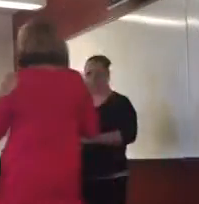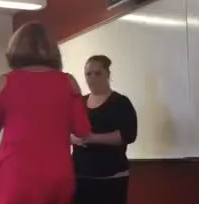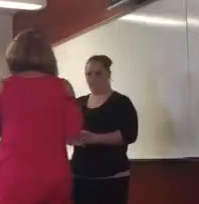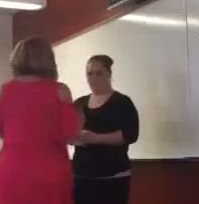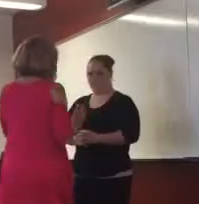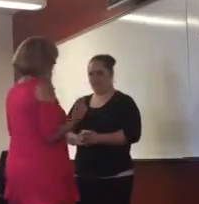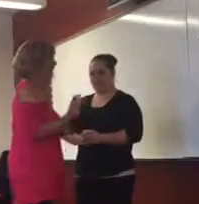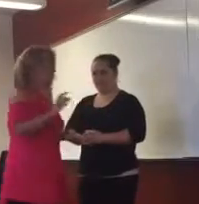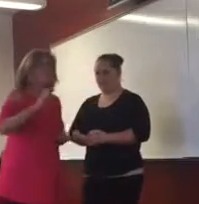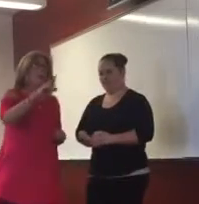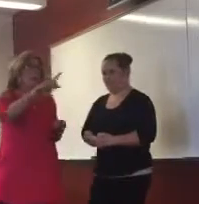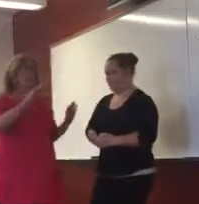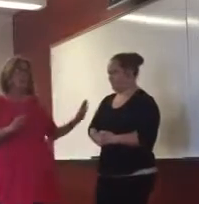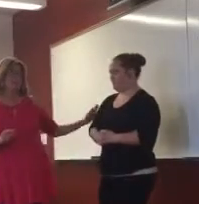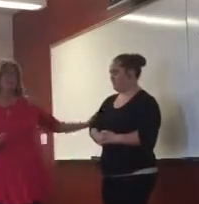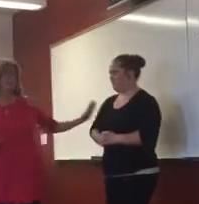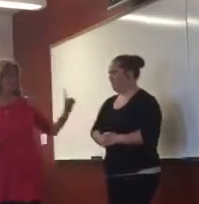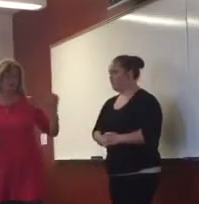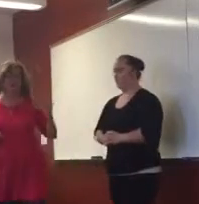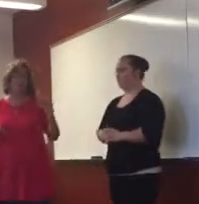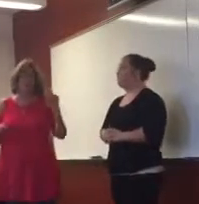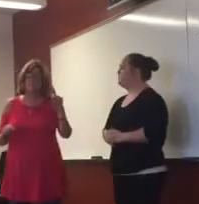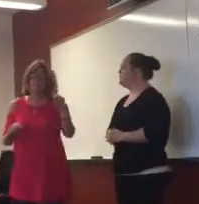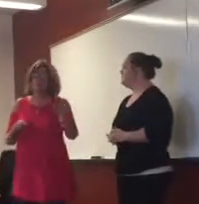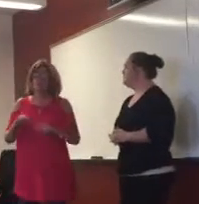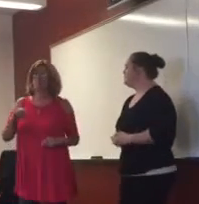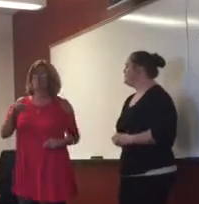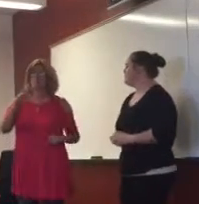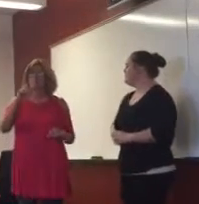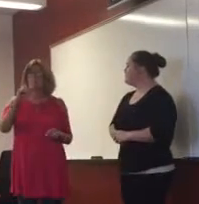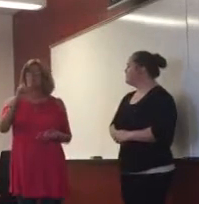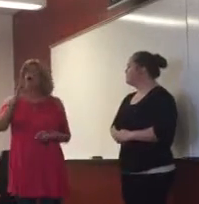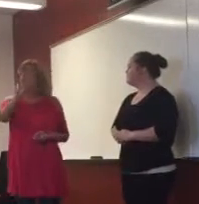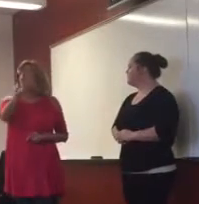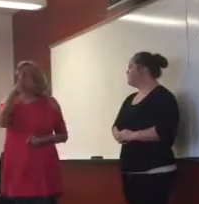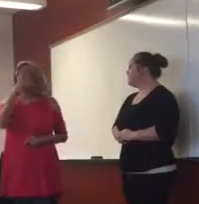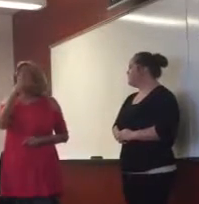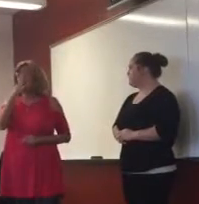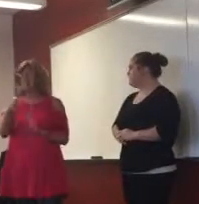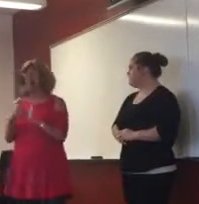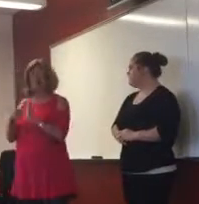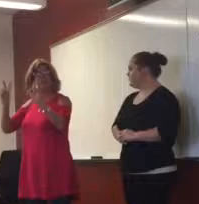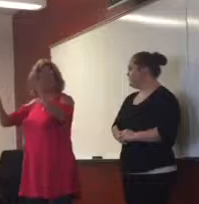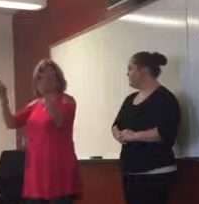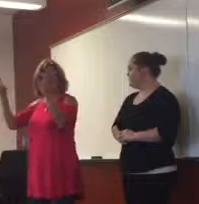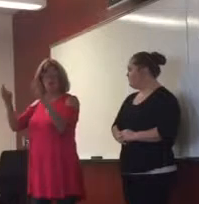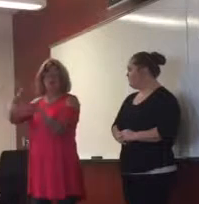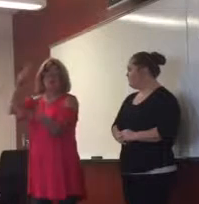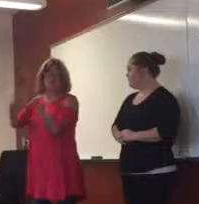need to show that. Go ahead and say it. Watch. Her mother was giving her tough love.